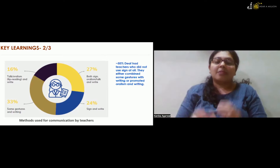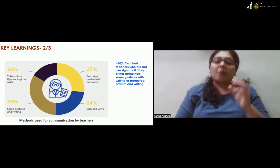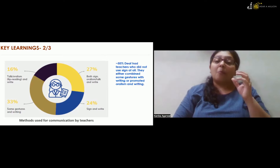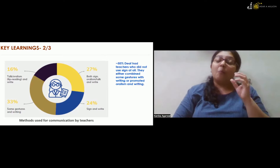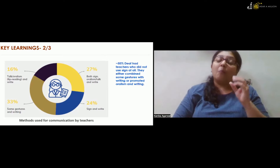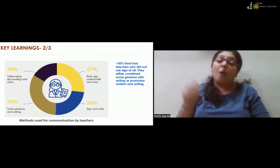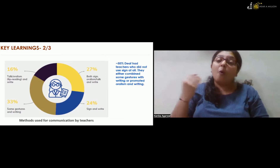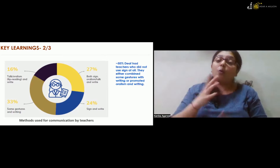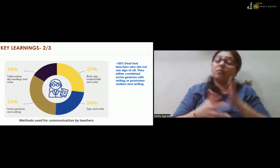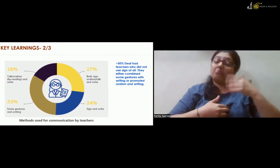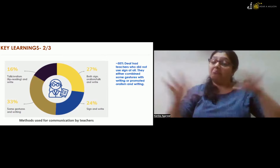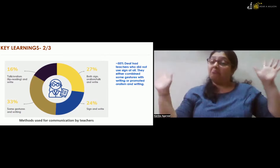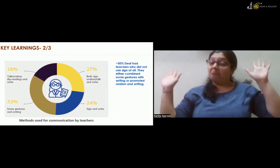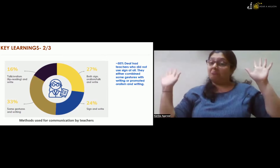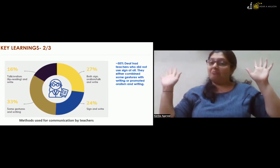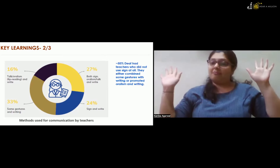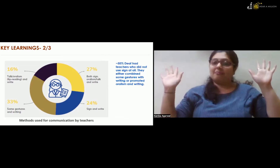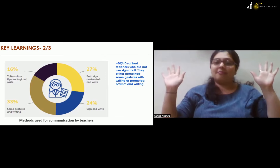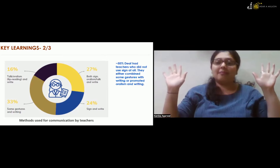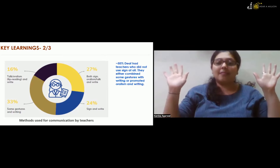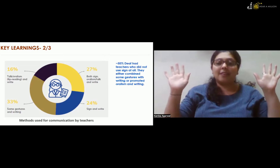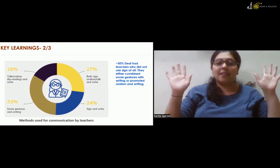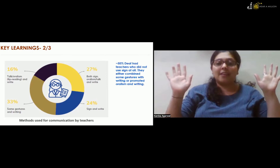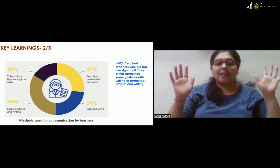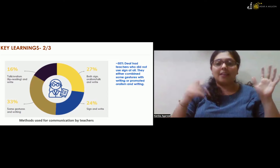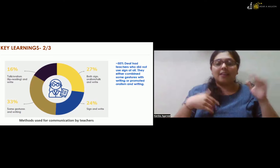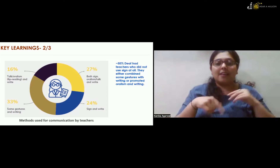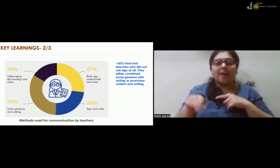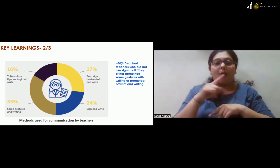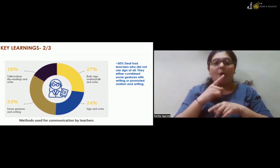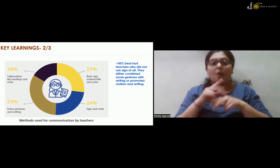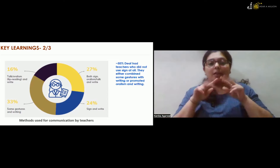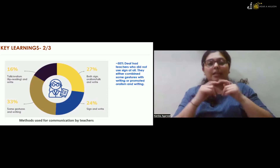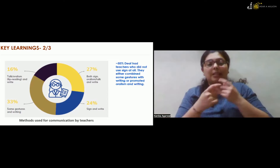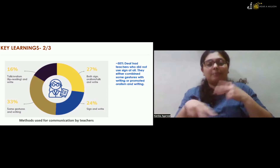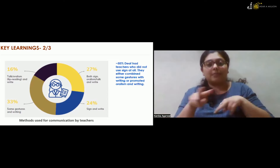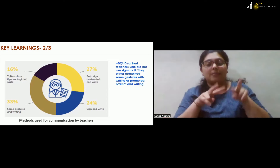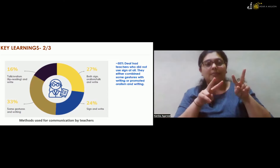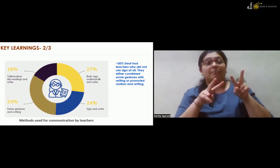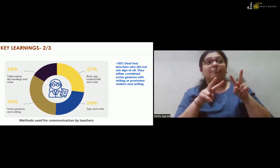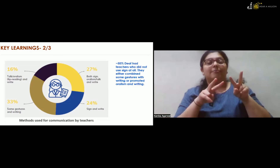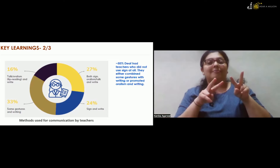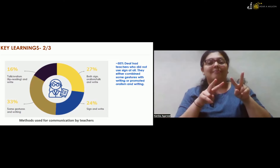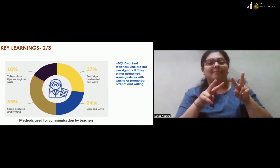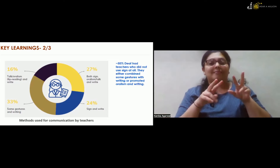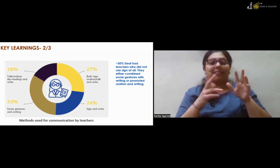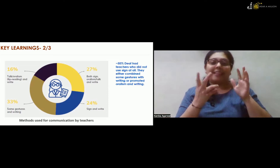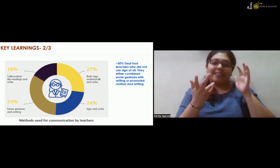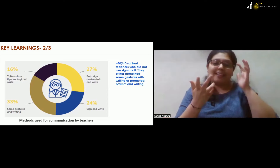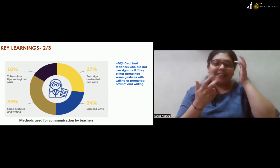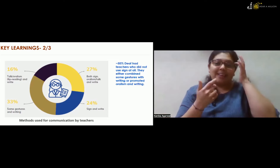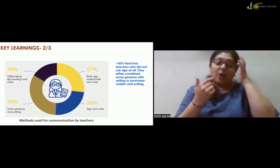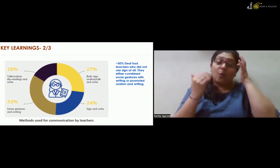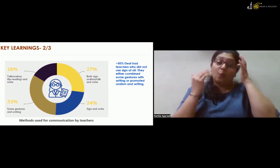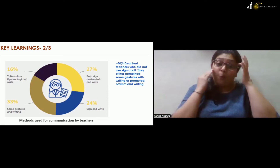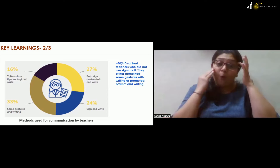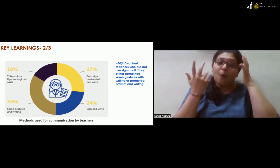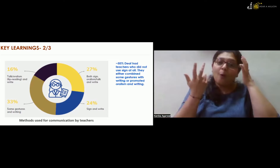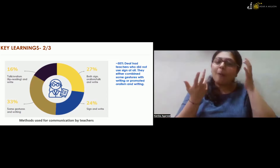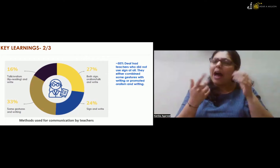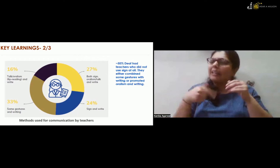just write on the board and speak to our kids. They totally rejected sign language. And